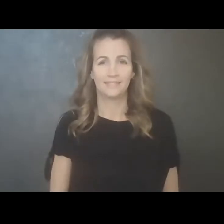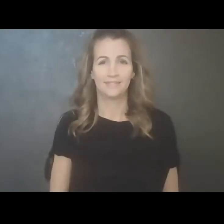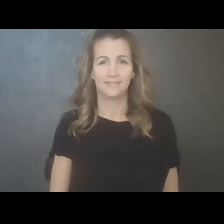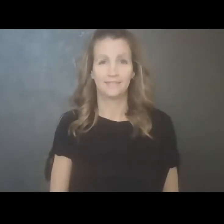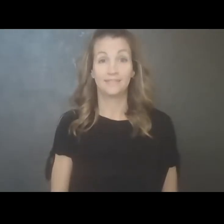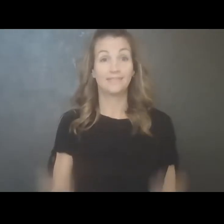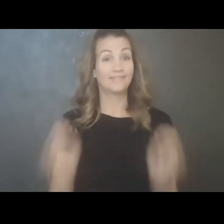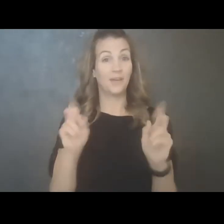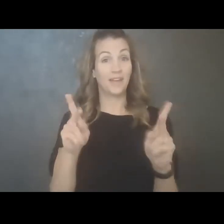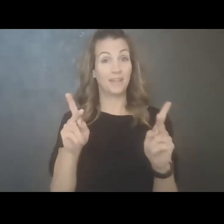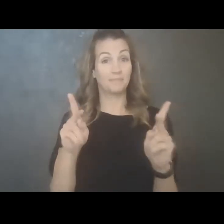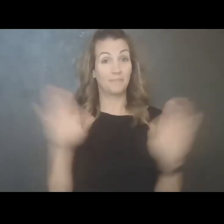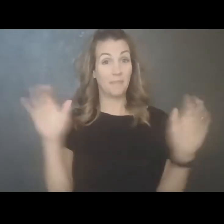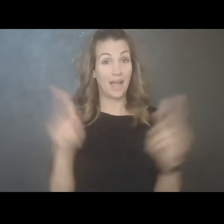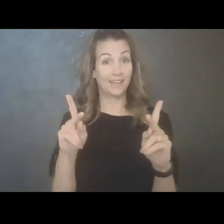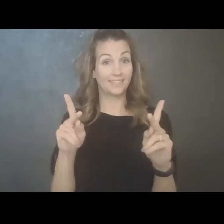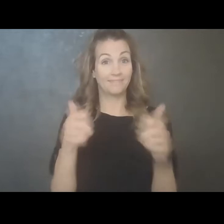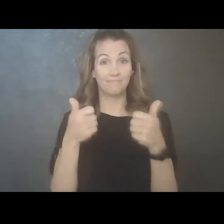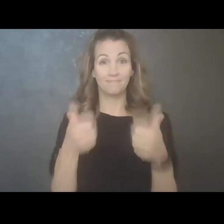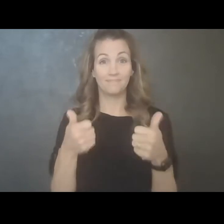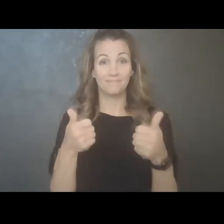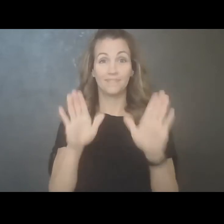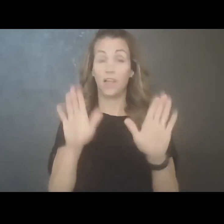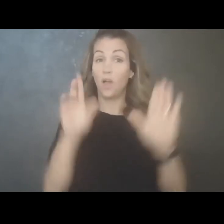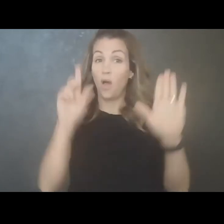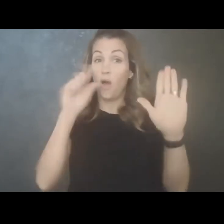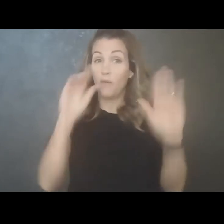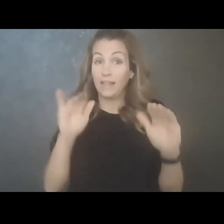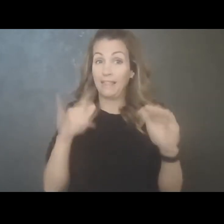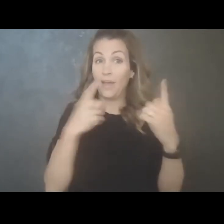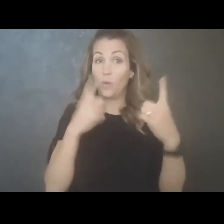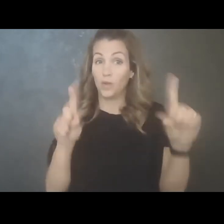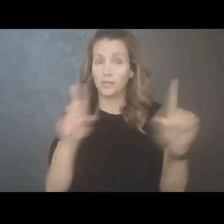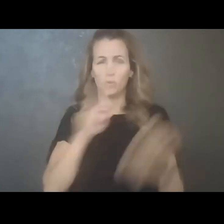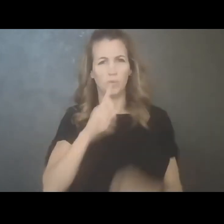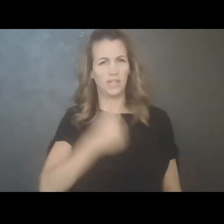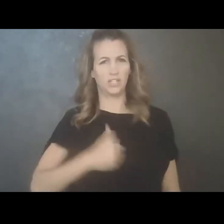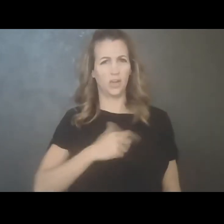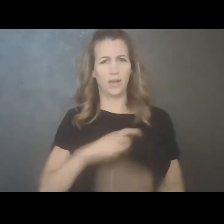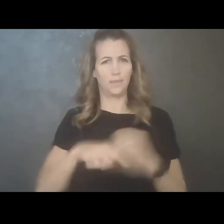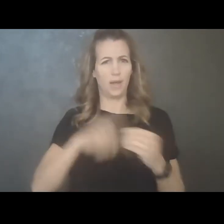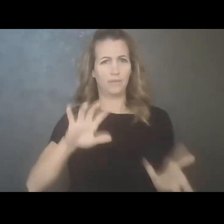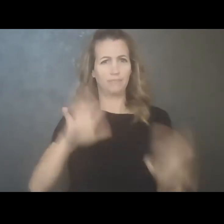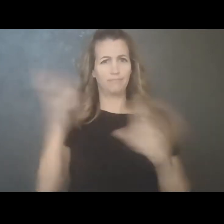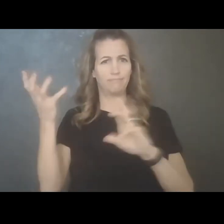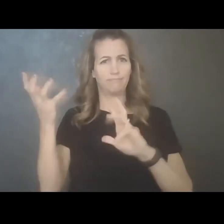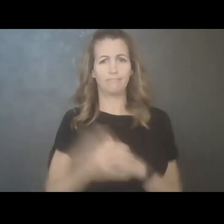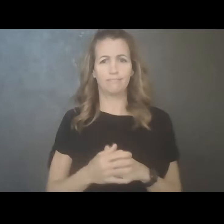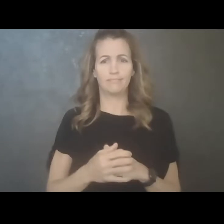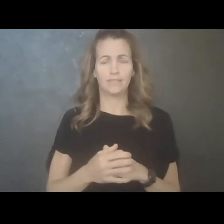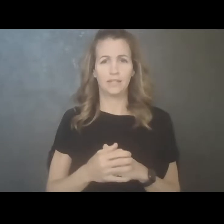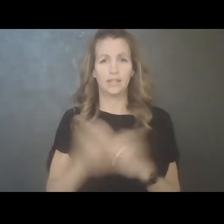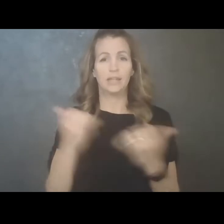Okay, are we back? Okay, great. Hopefully that worked for everybody. I'm really sorry about the hiccup. Let's get back